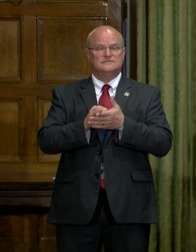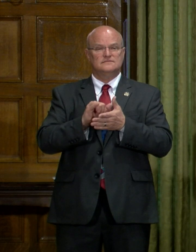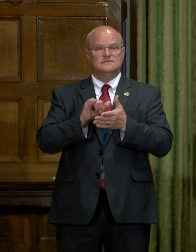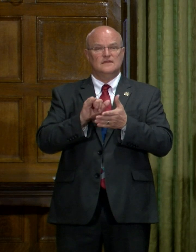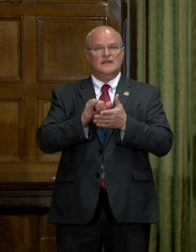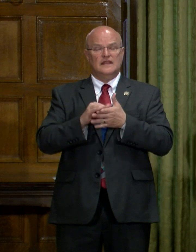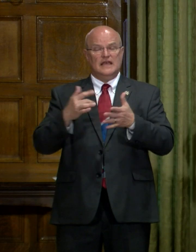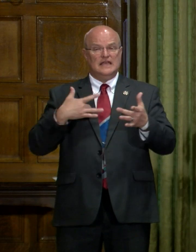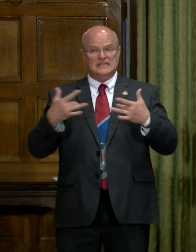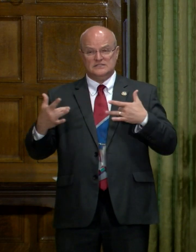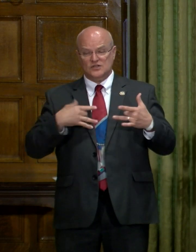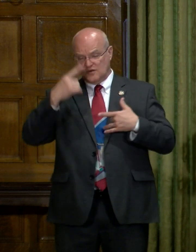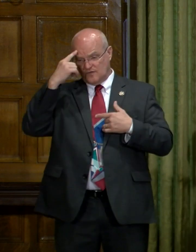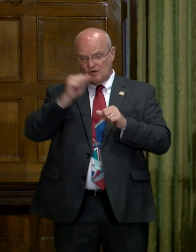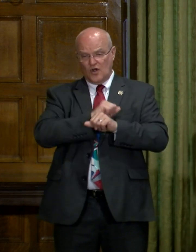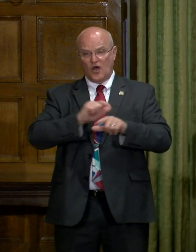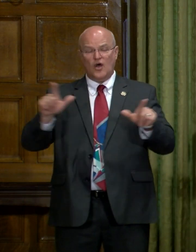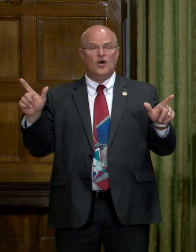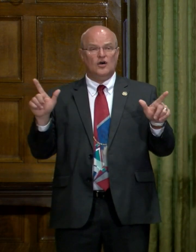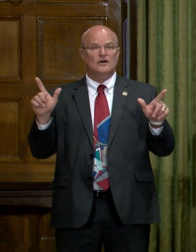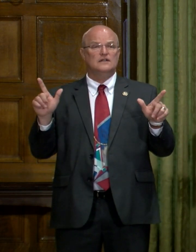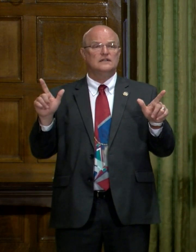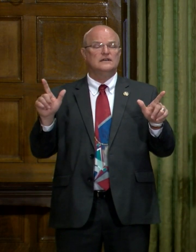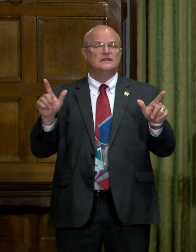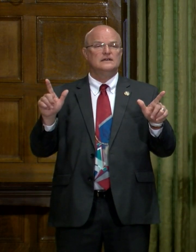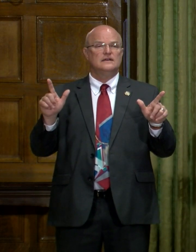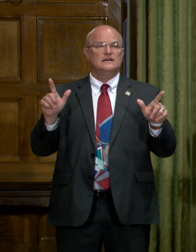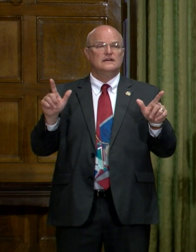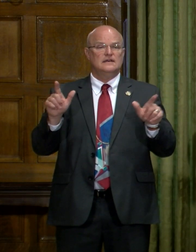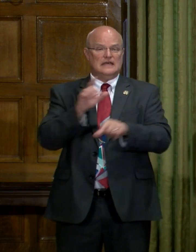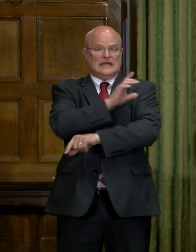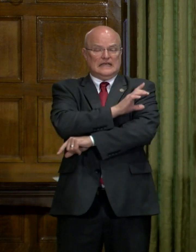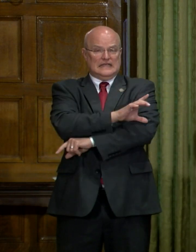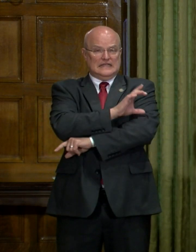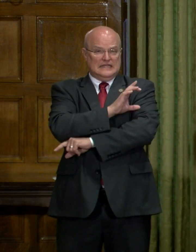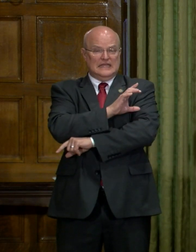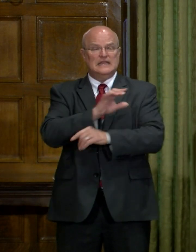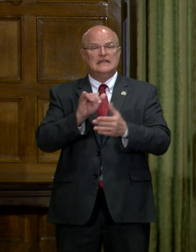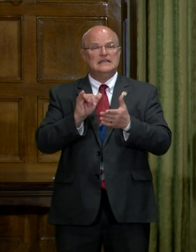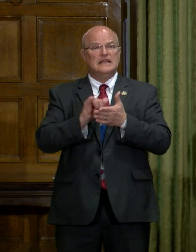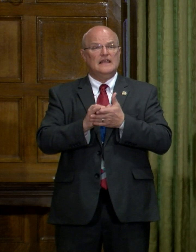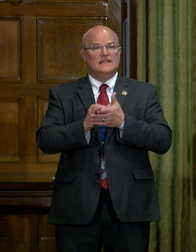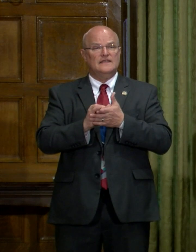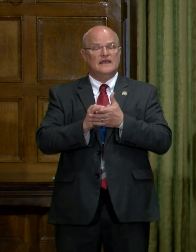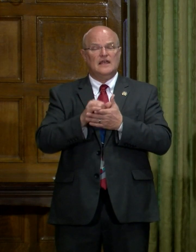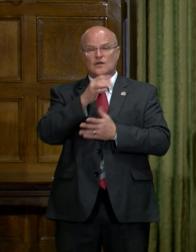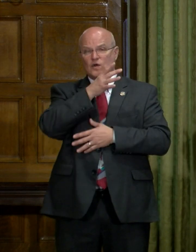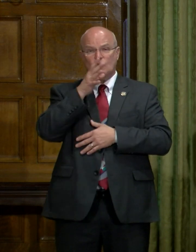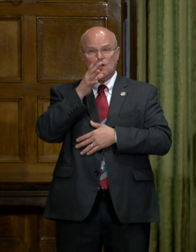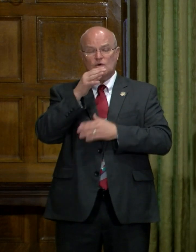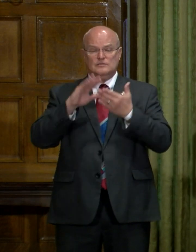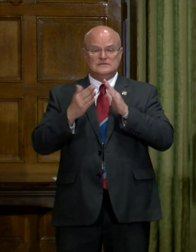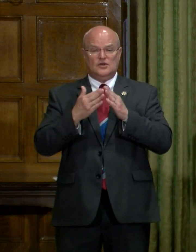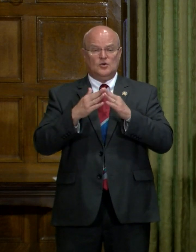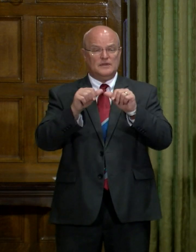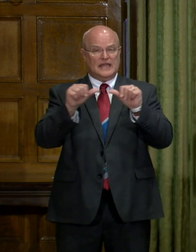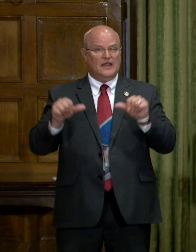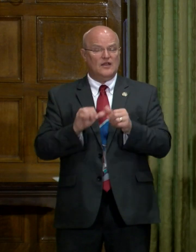The concern is for all of the clinics that are in an urban area that